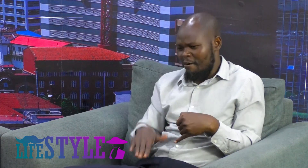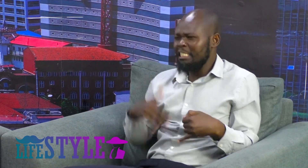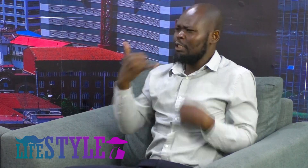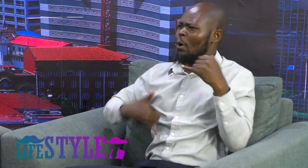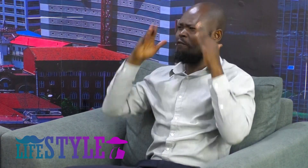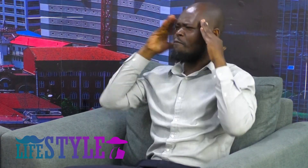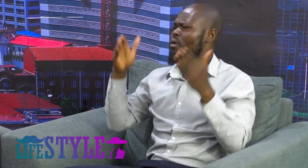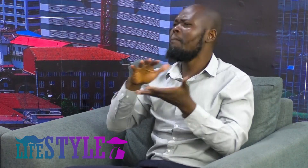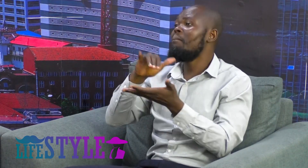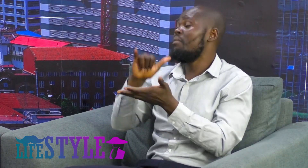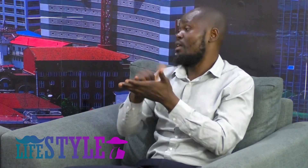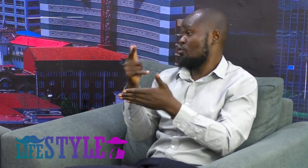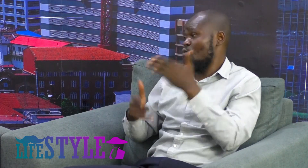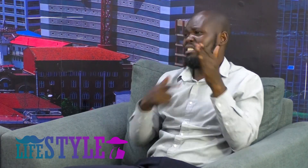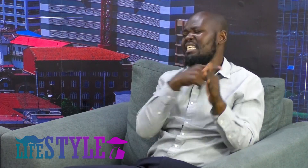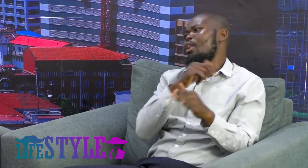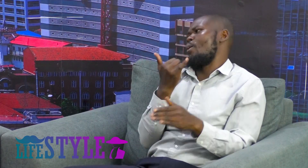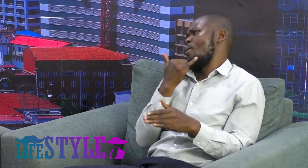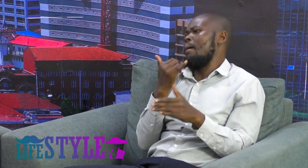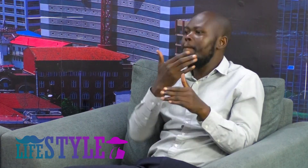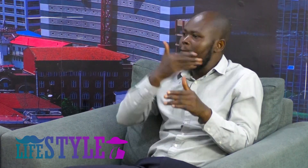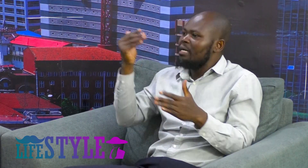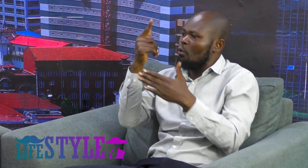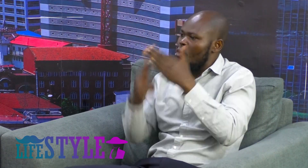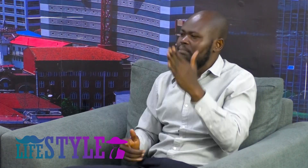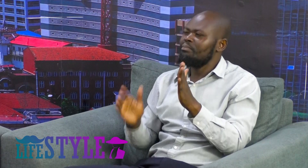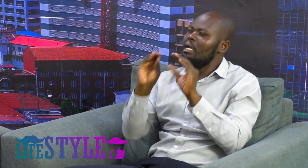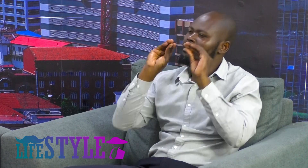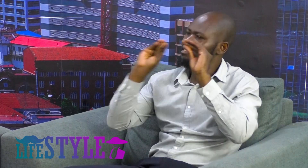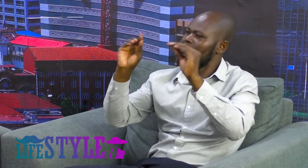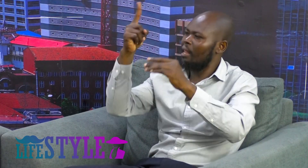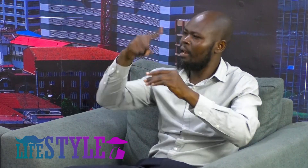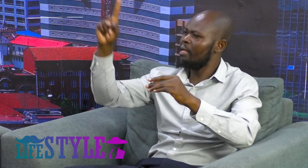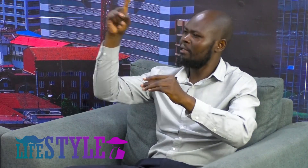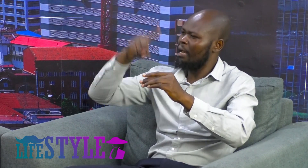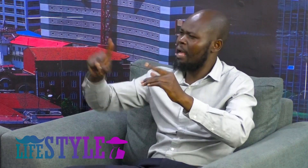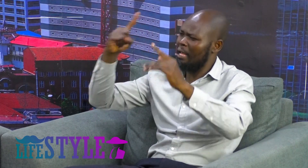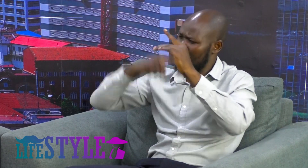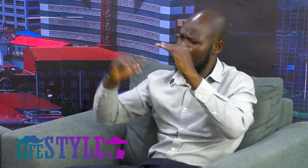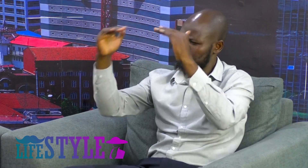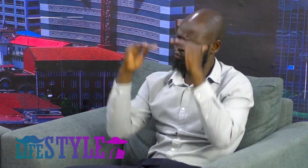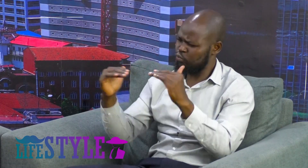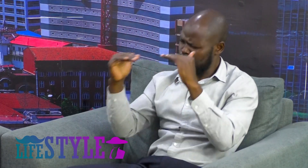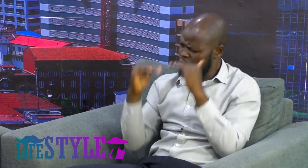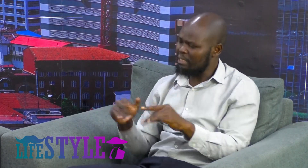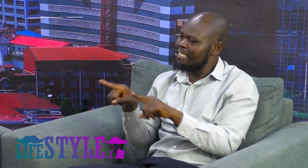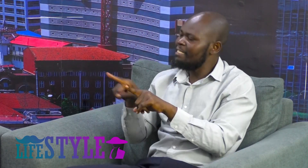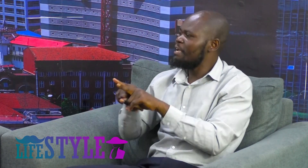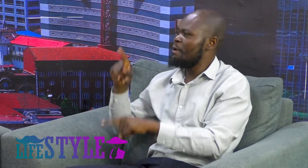well, and there is also fun. It's fun and teaching. It's fun learning the sign language at the